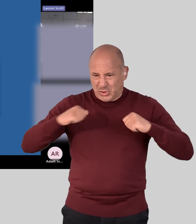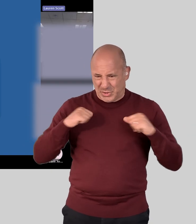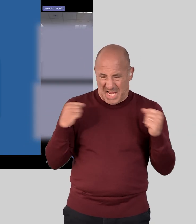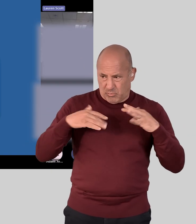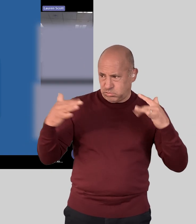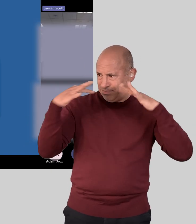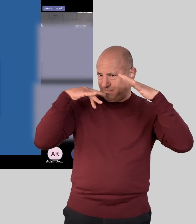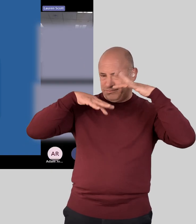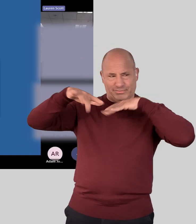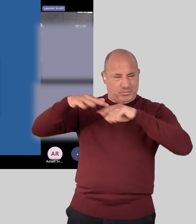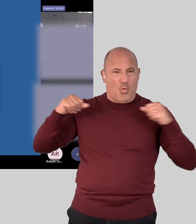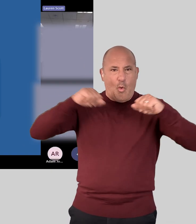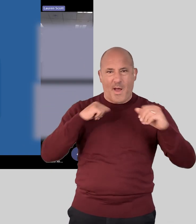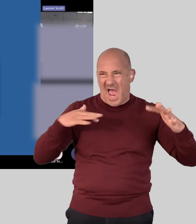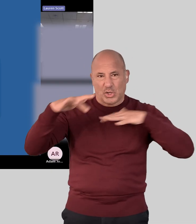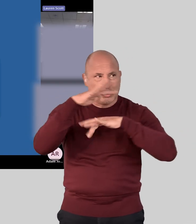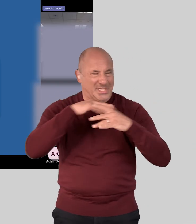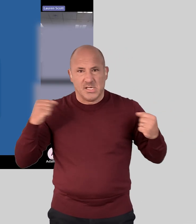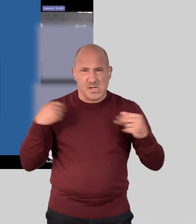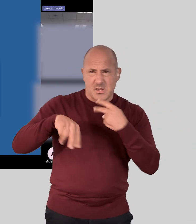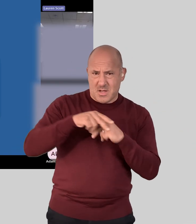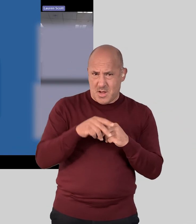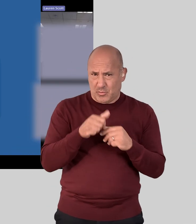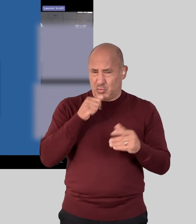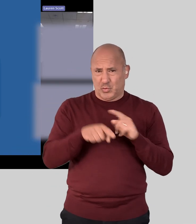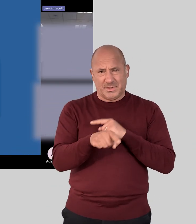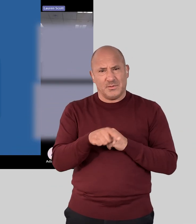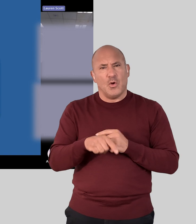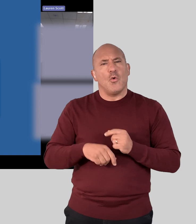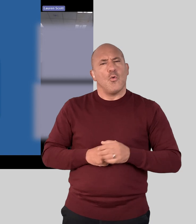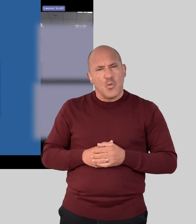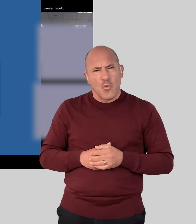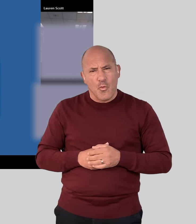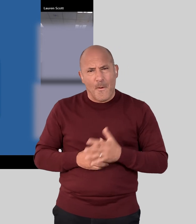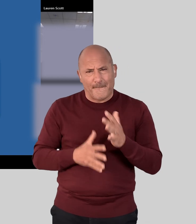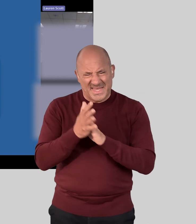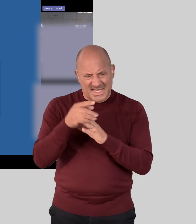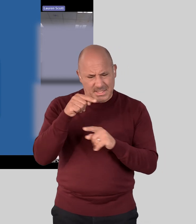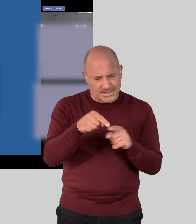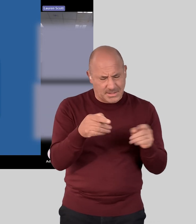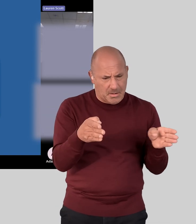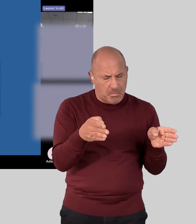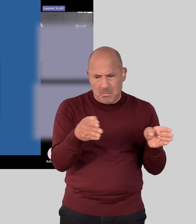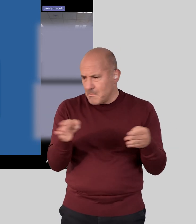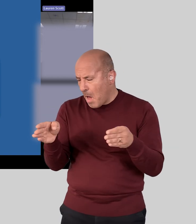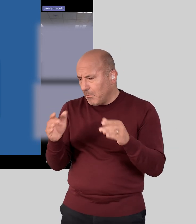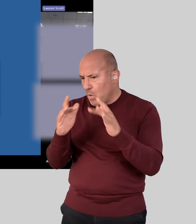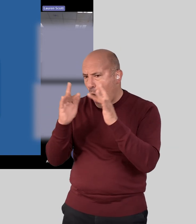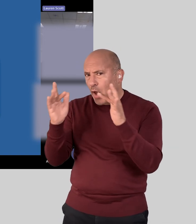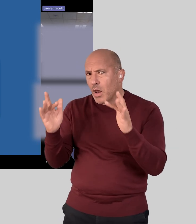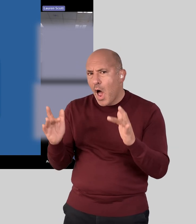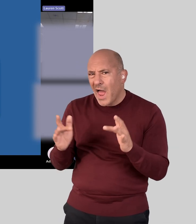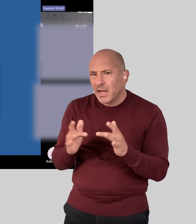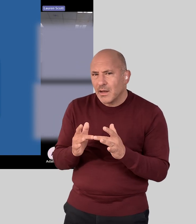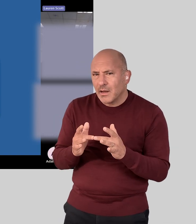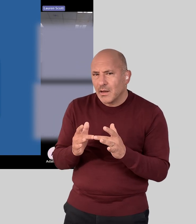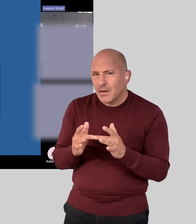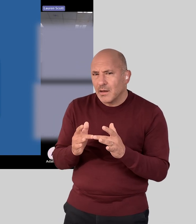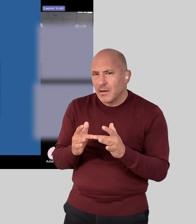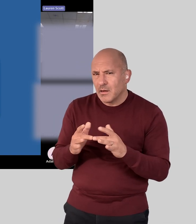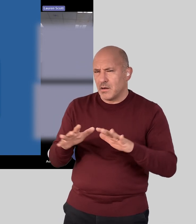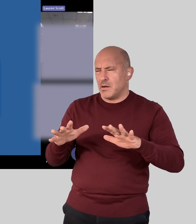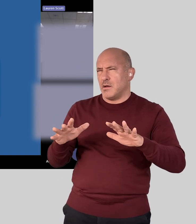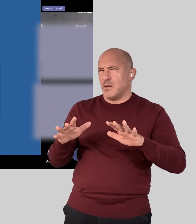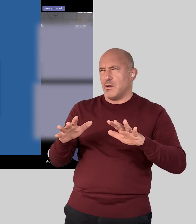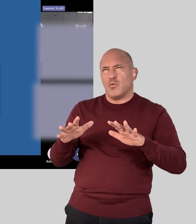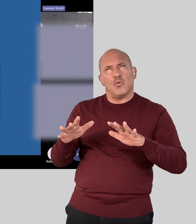like the space and the energy that's cultivated in the space. So when we see battles move online,